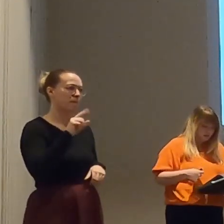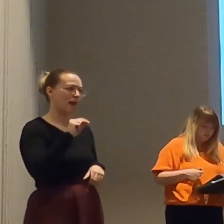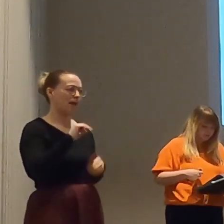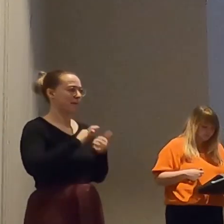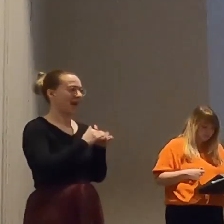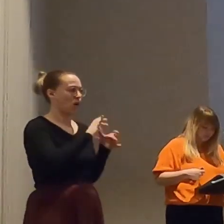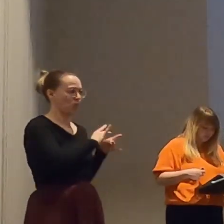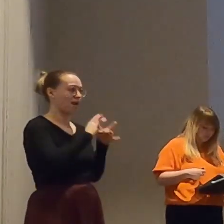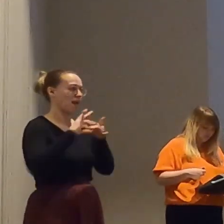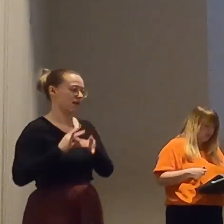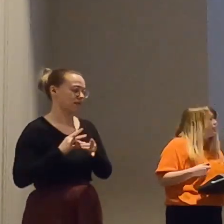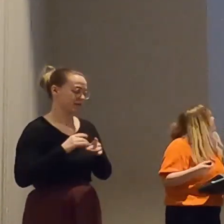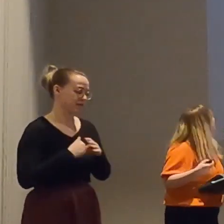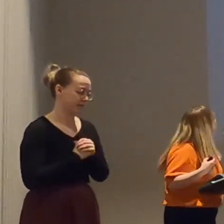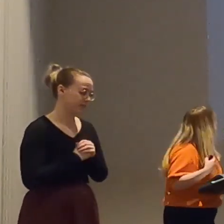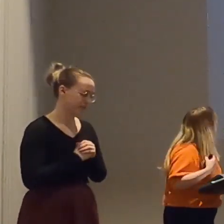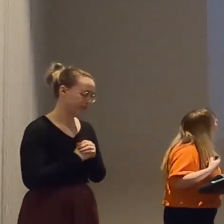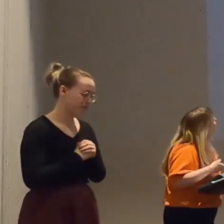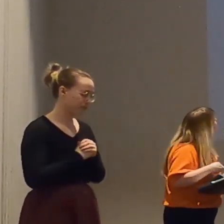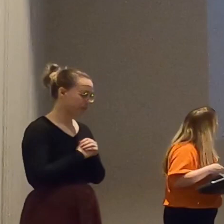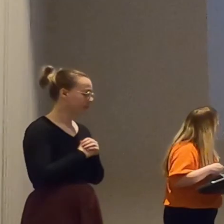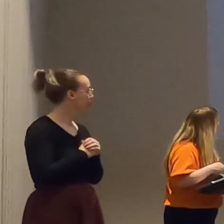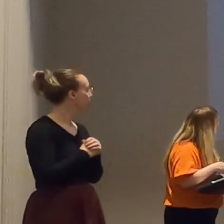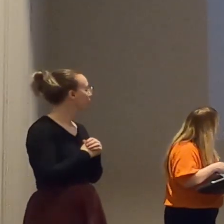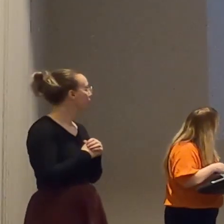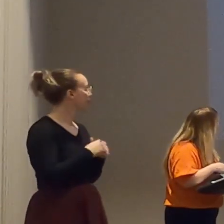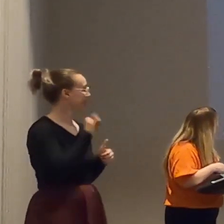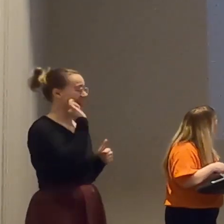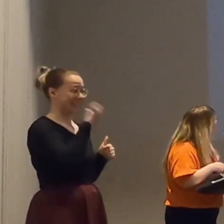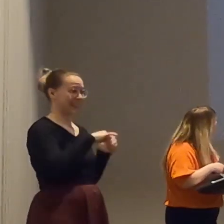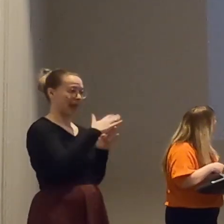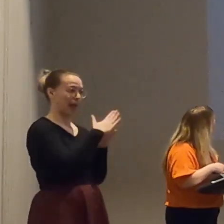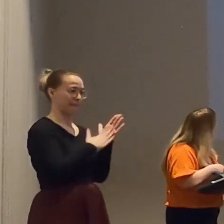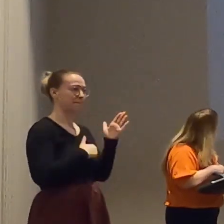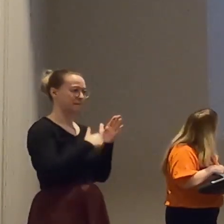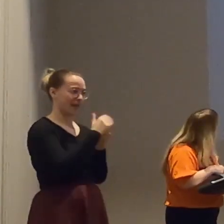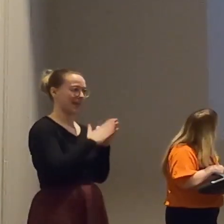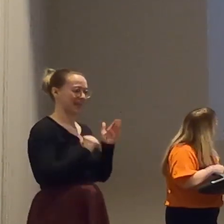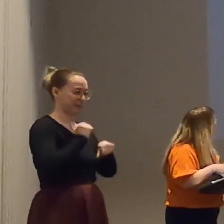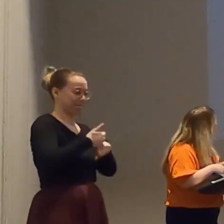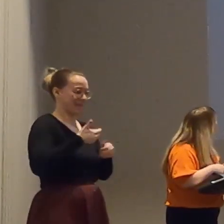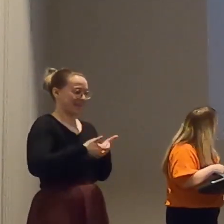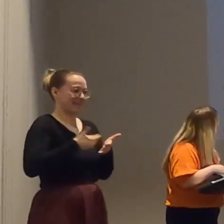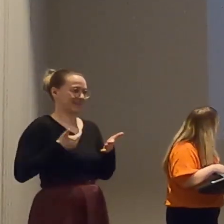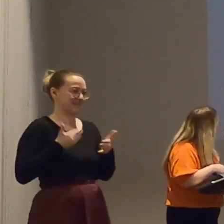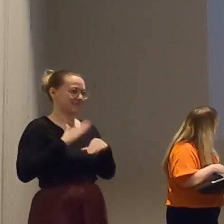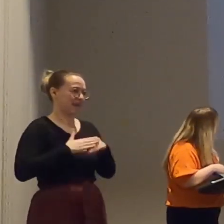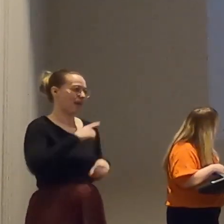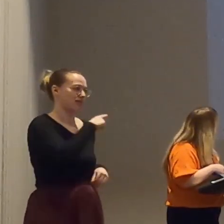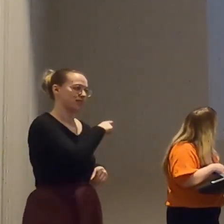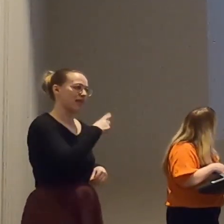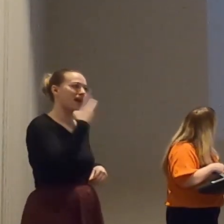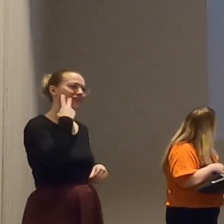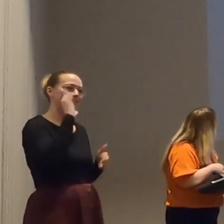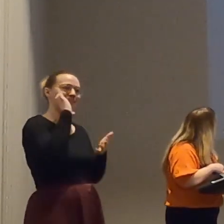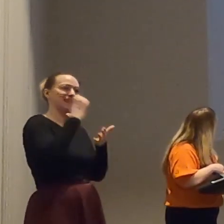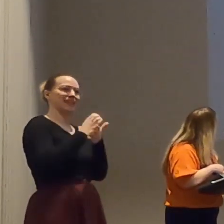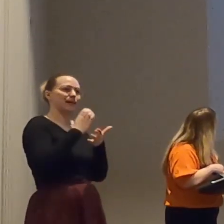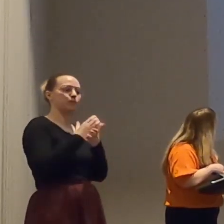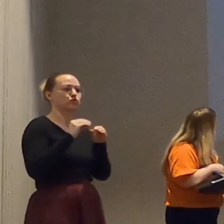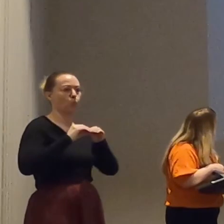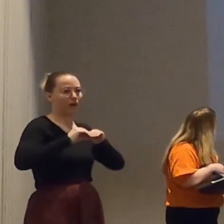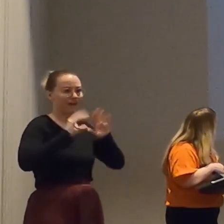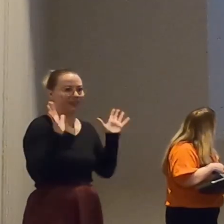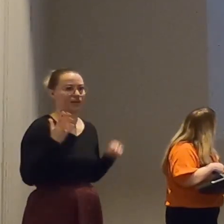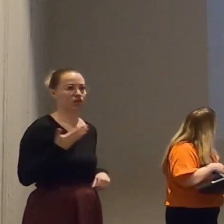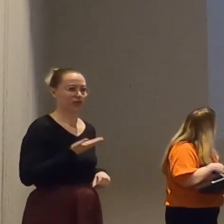connect. This is the painting that he based this print off of, and you can kind of see the imagery a little more